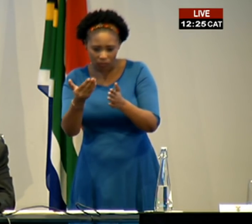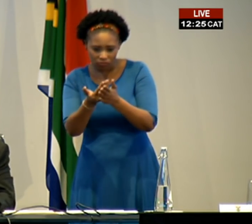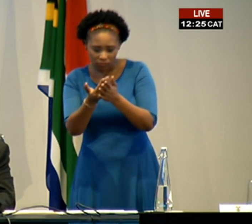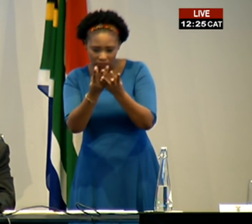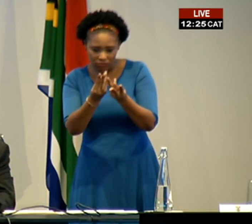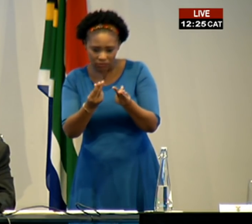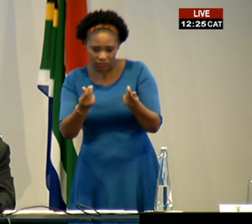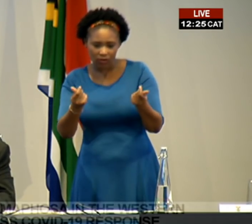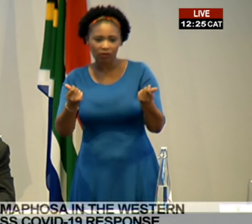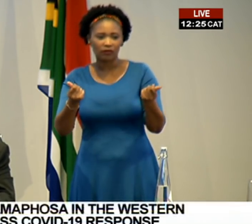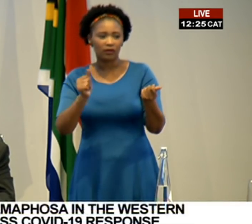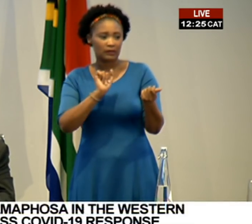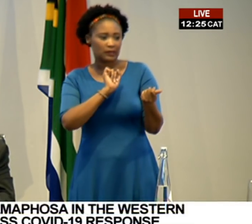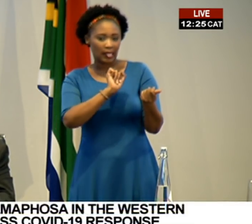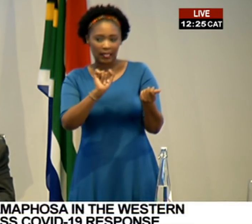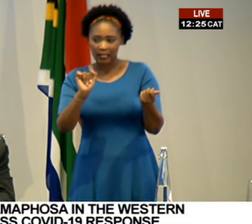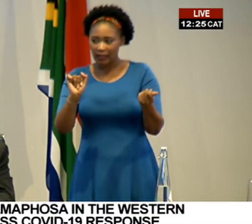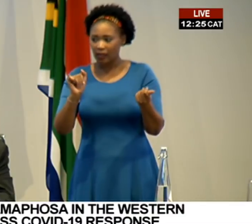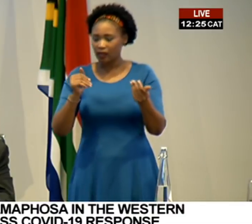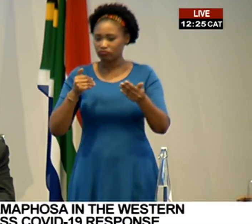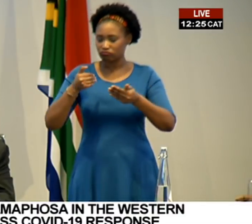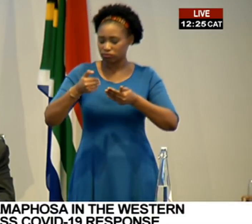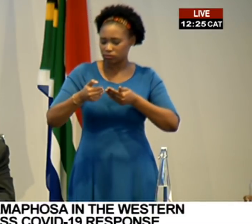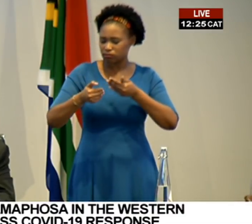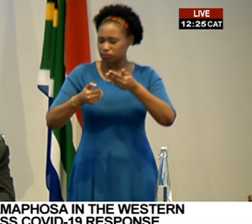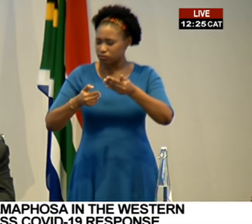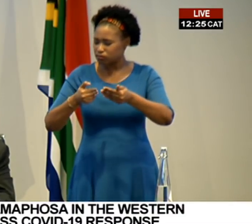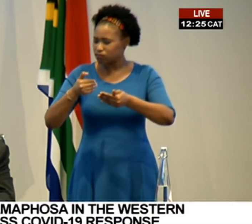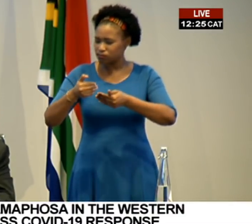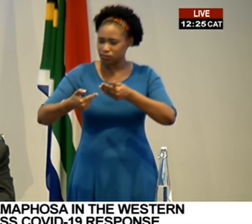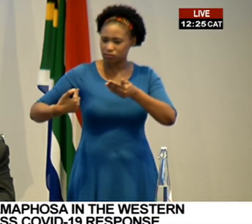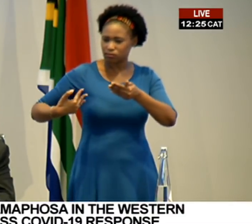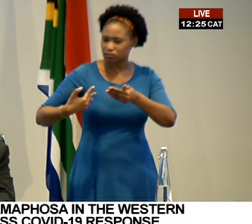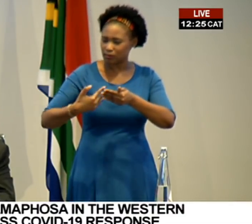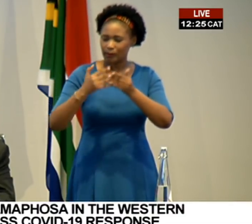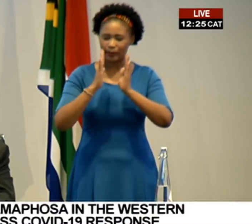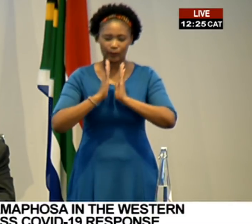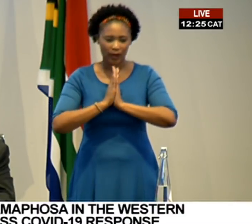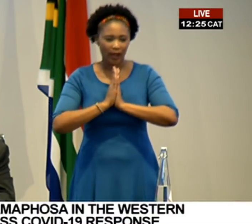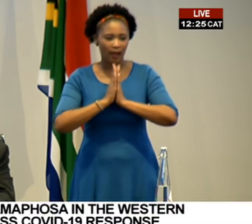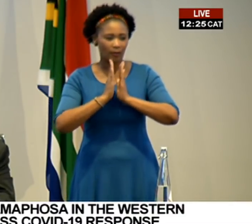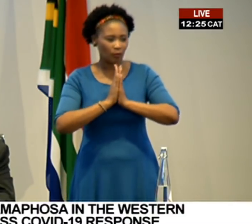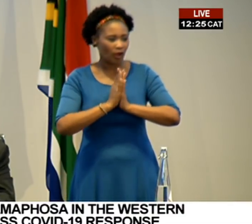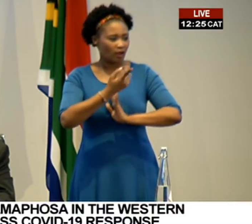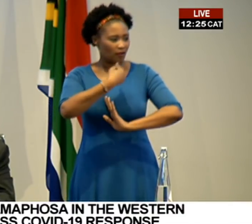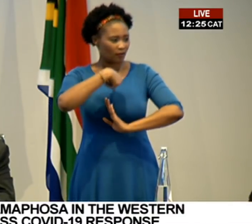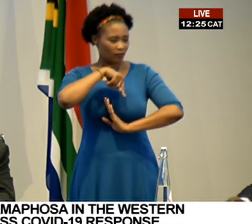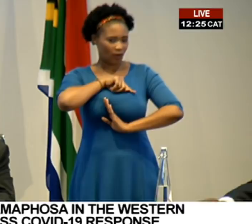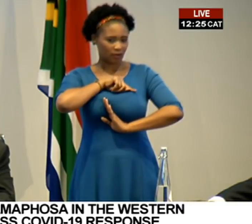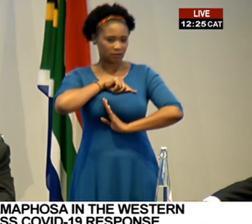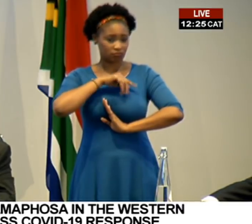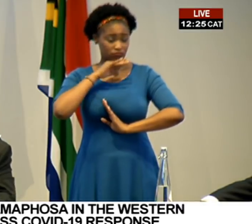Their continued prayers and presence amongst us is not only